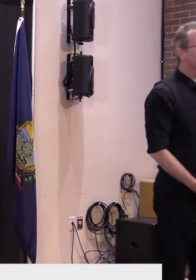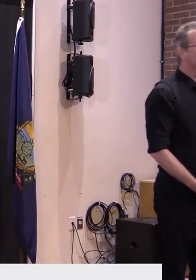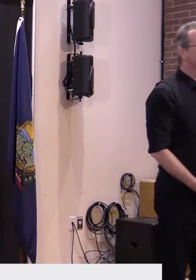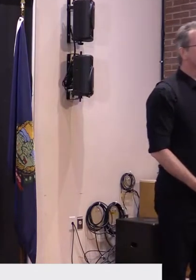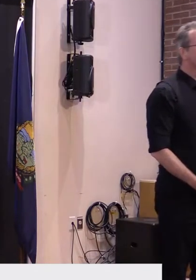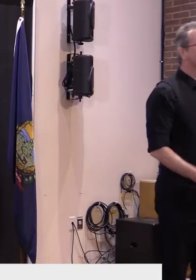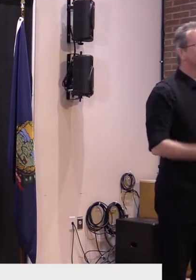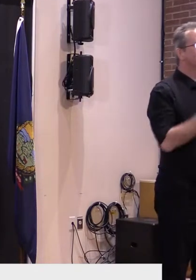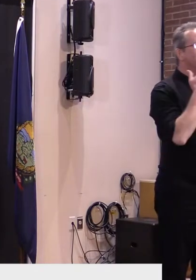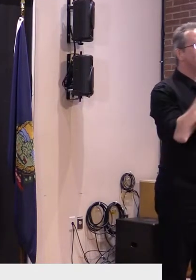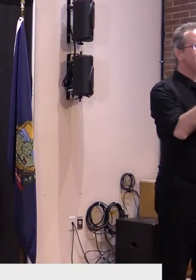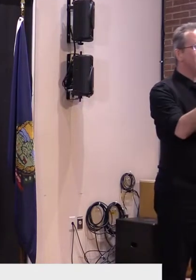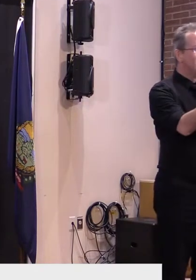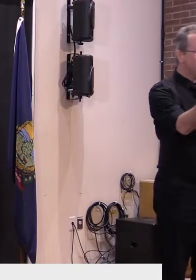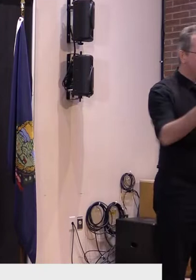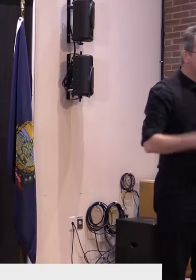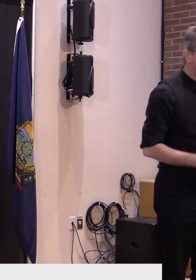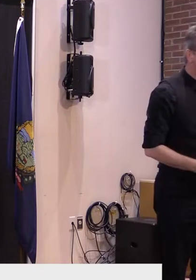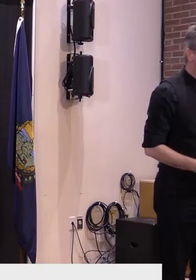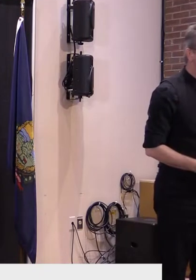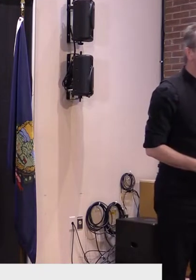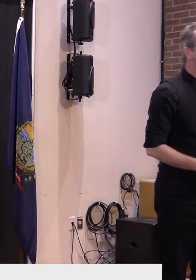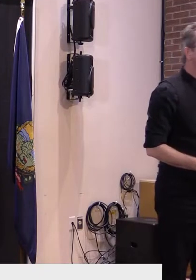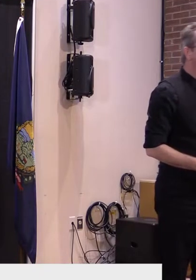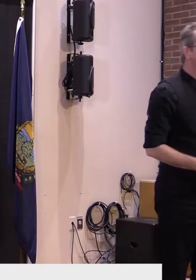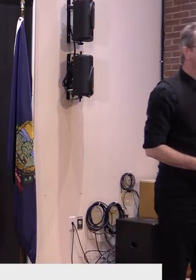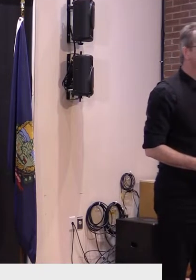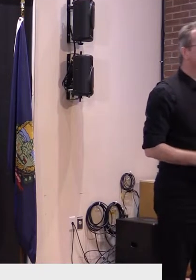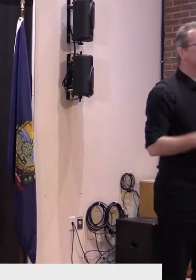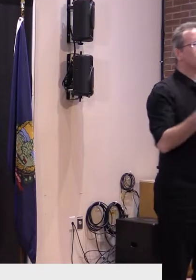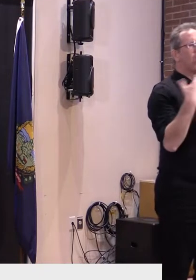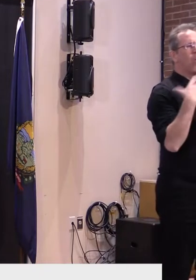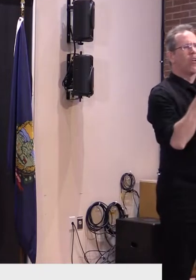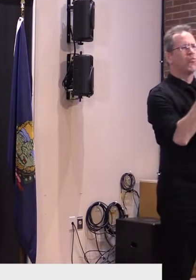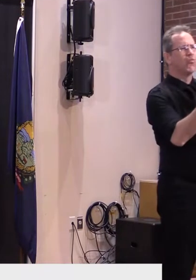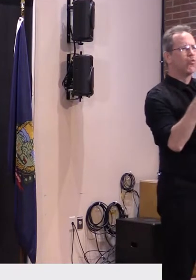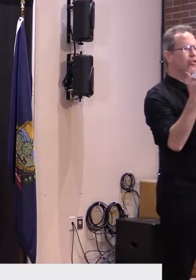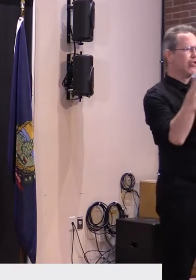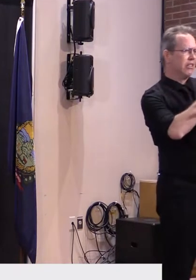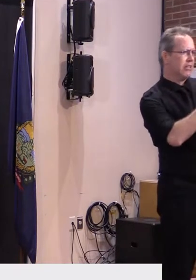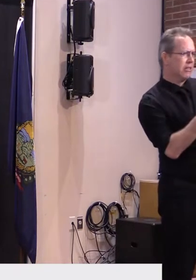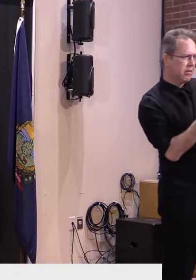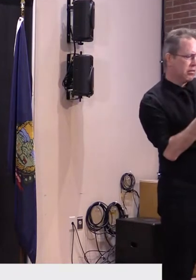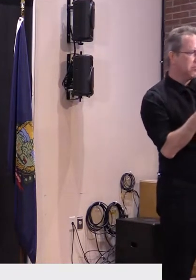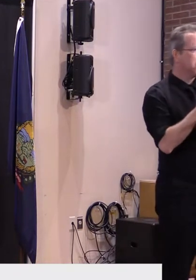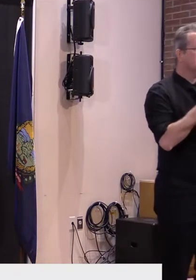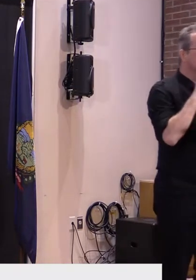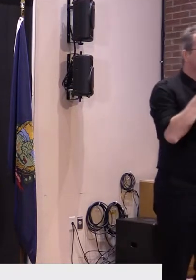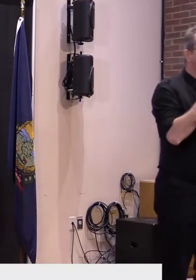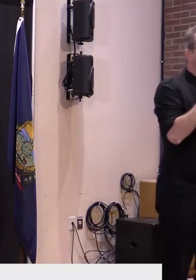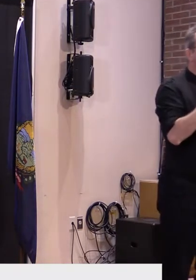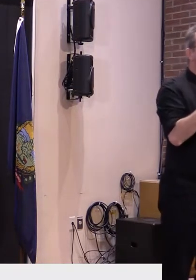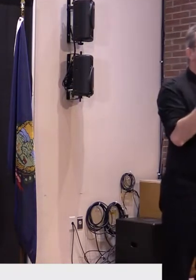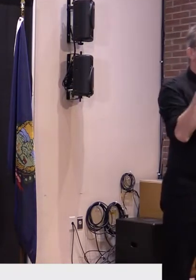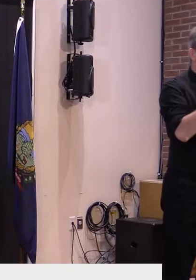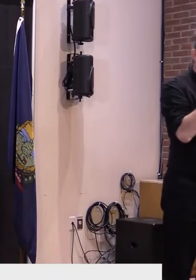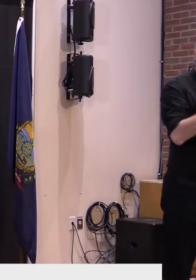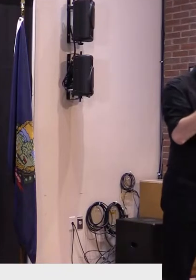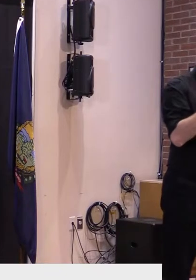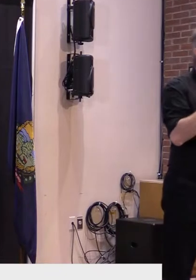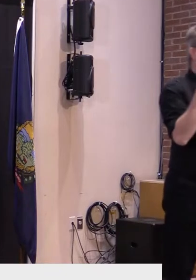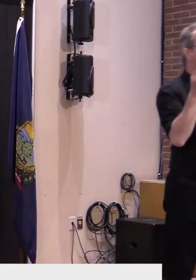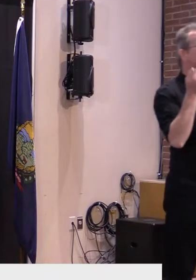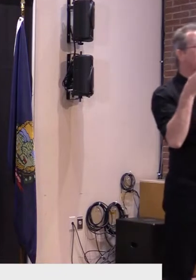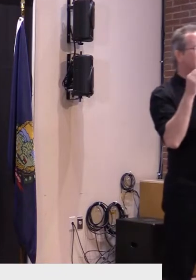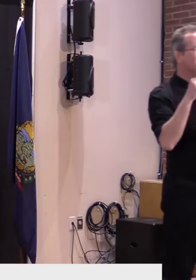Good afternoon, everyone. Today we have a few topics to cover: the budget and a pensions 101 briefing from